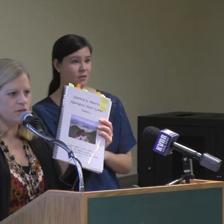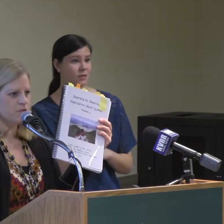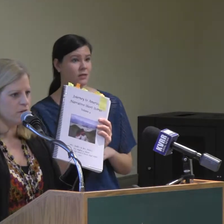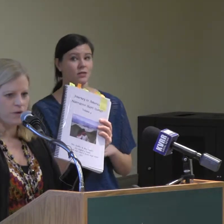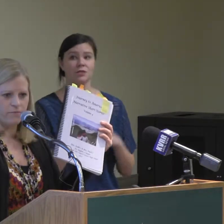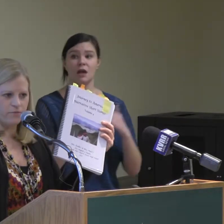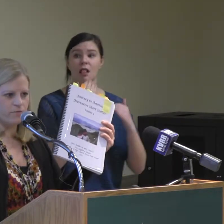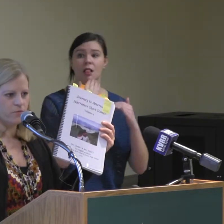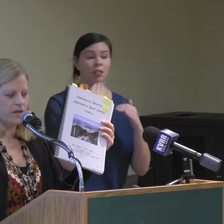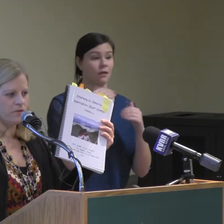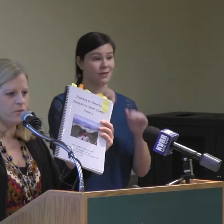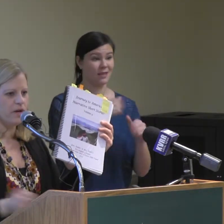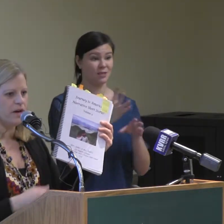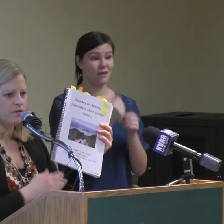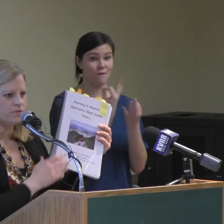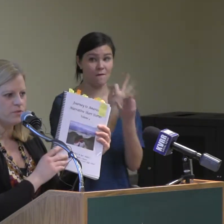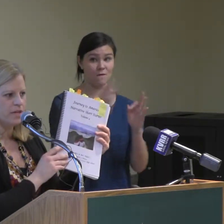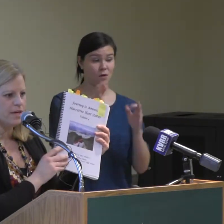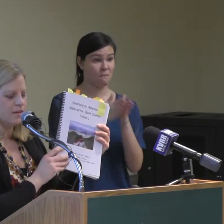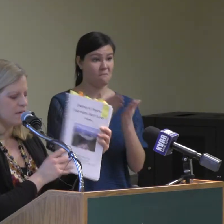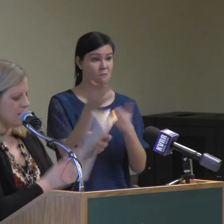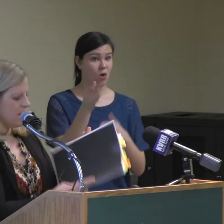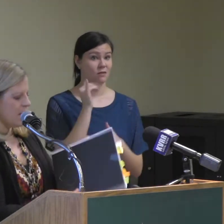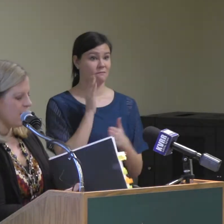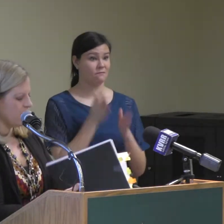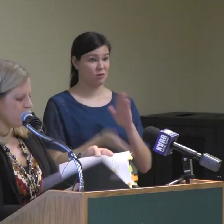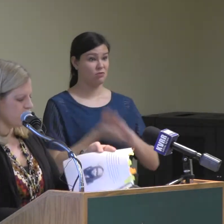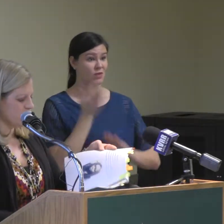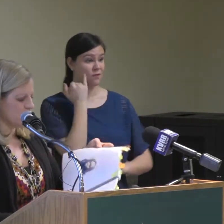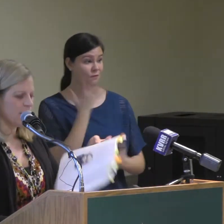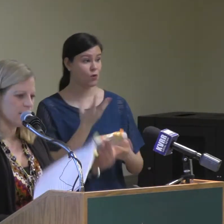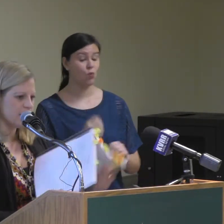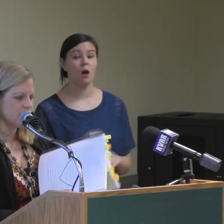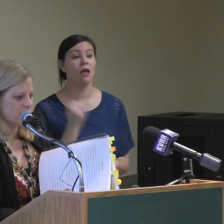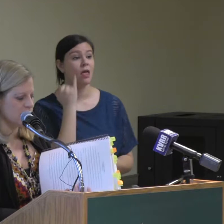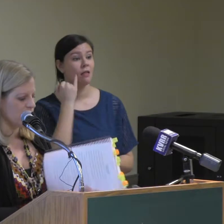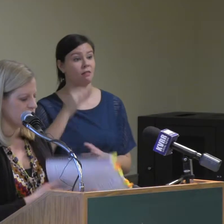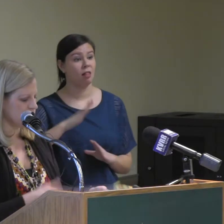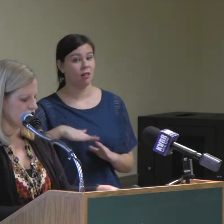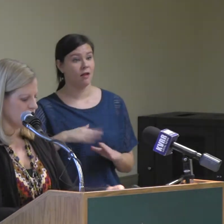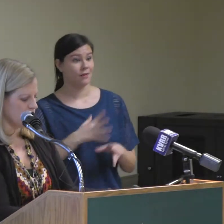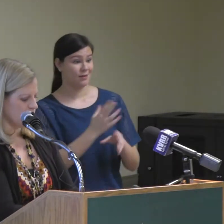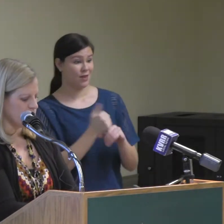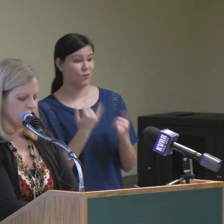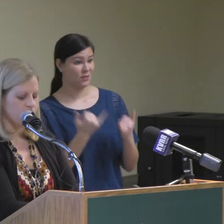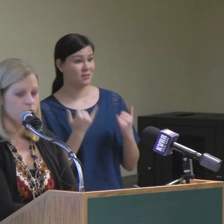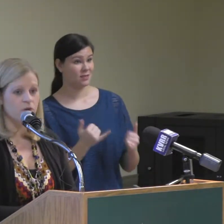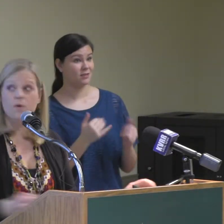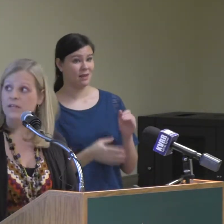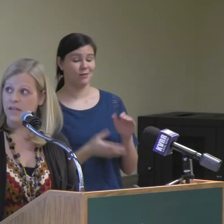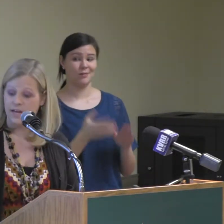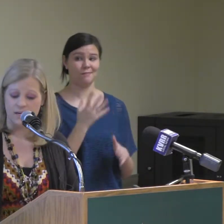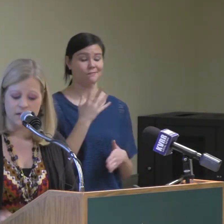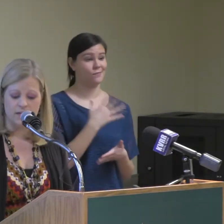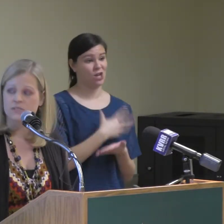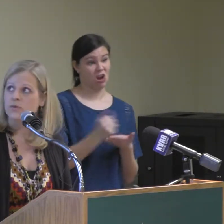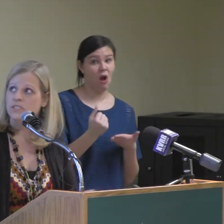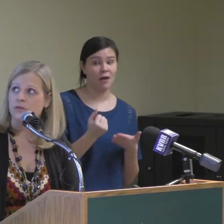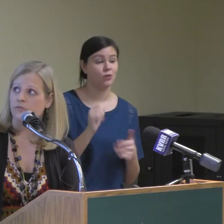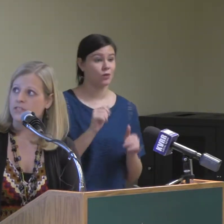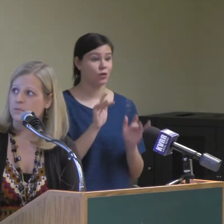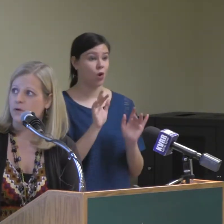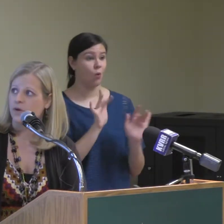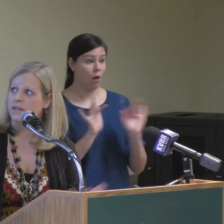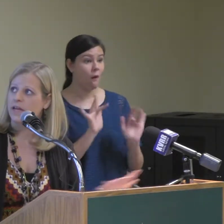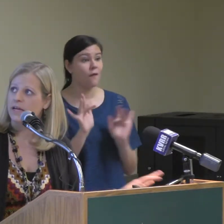edition over there you can grab for free on your way out if you would like. If you did not get a chance to get one today or they run out, you can go online and or